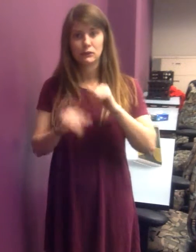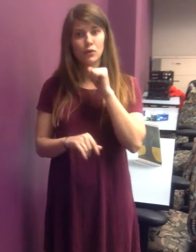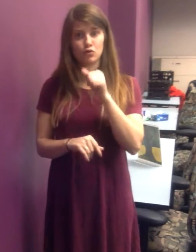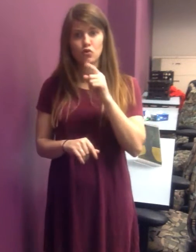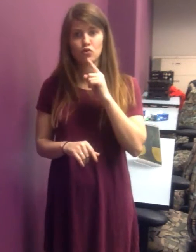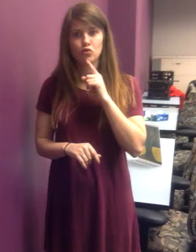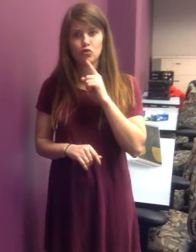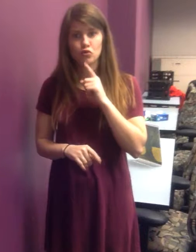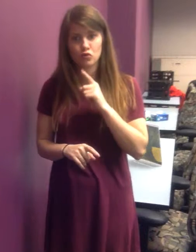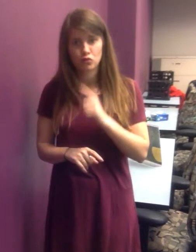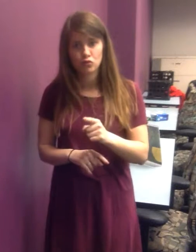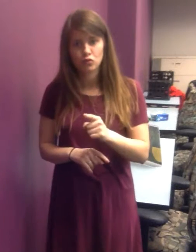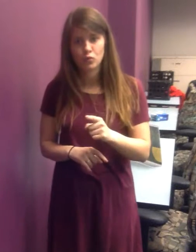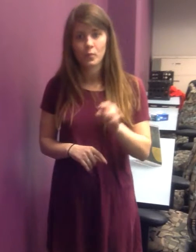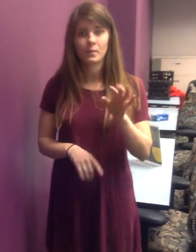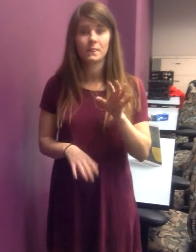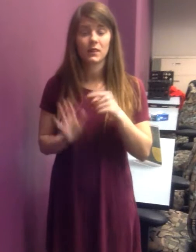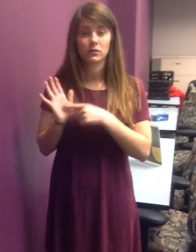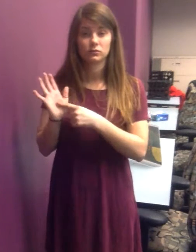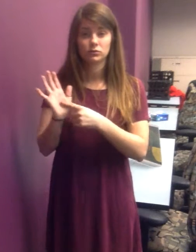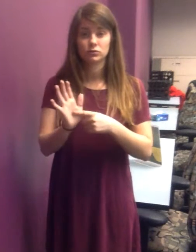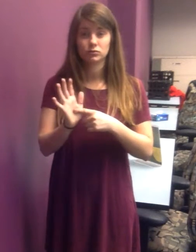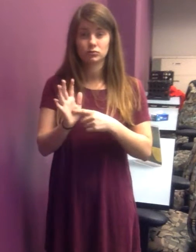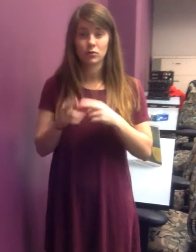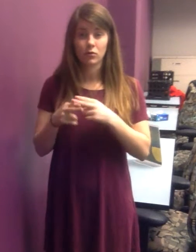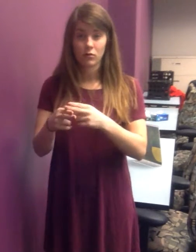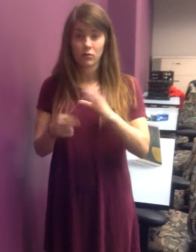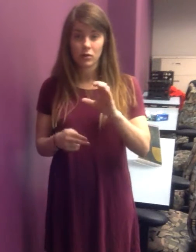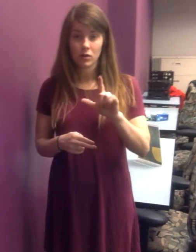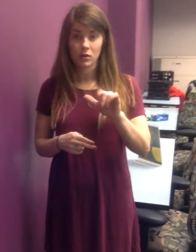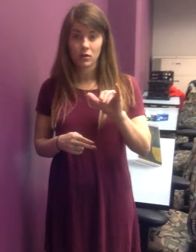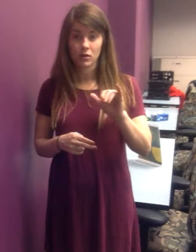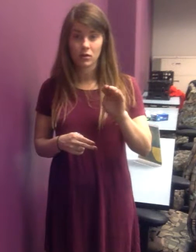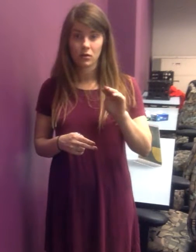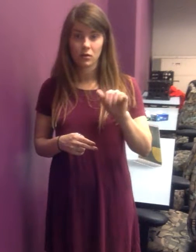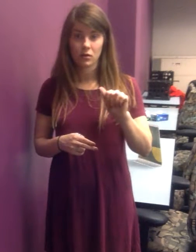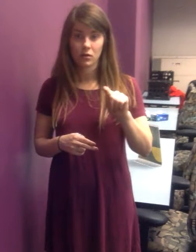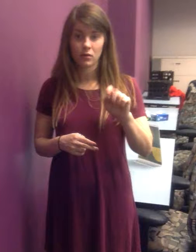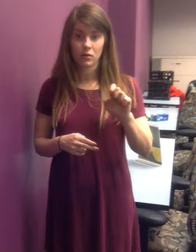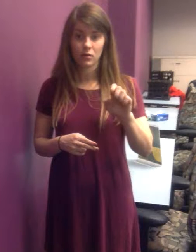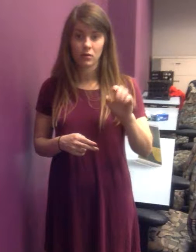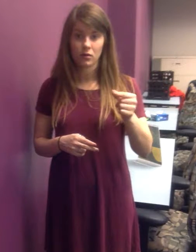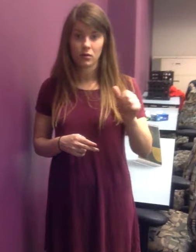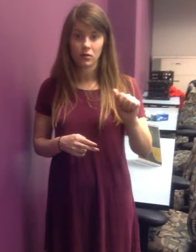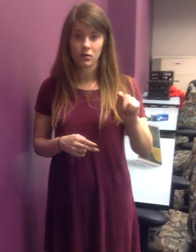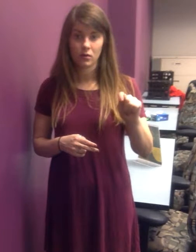ClimateGate. Even though 9 subsequent investigations would find no tampering with data, the impact of these emails would live